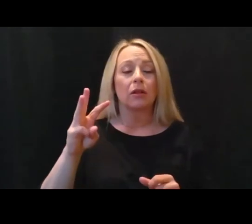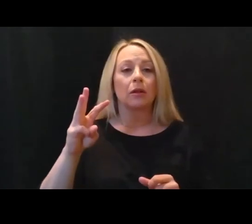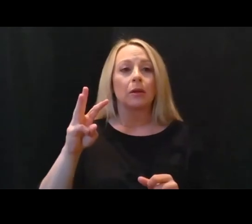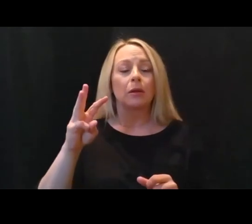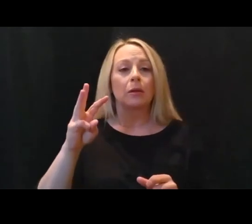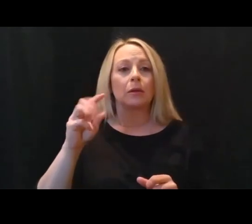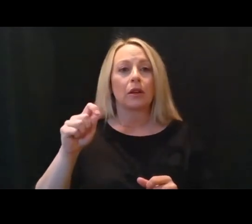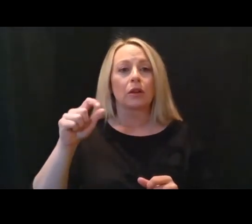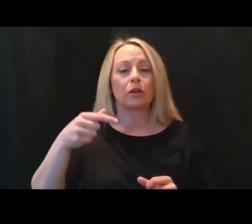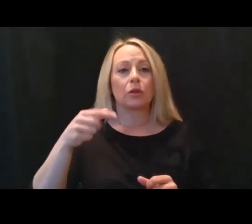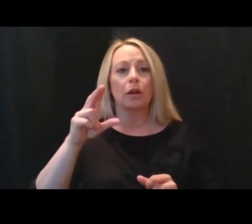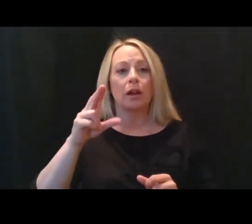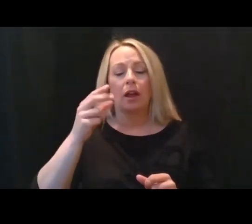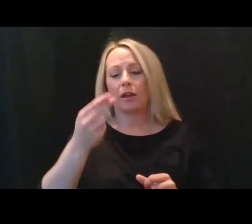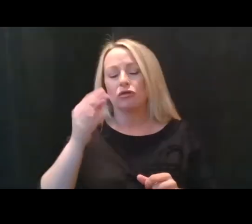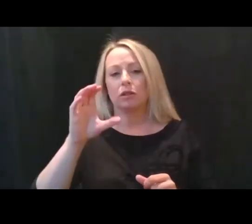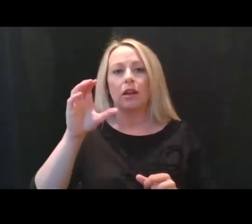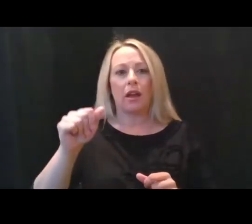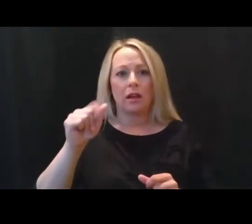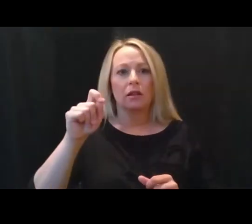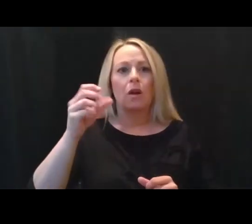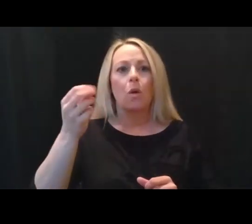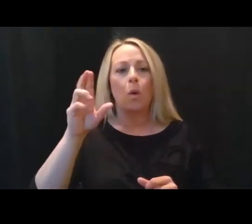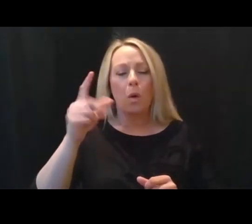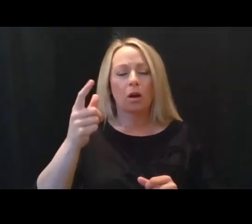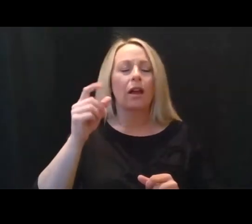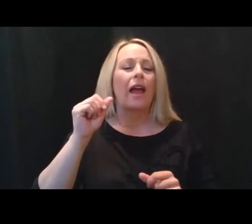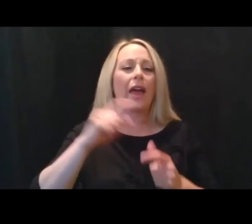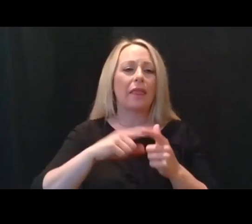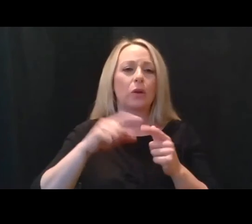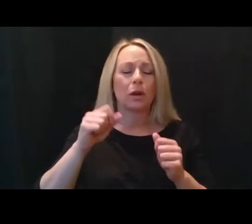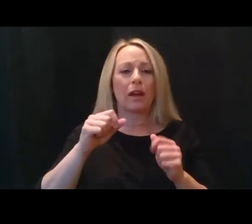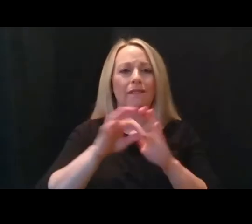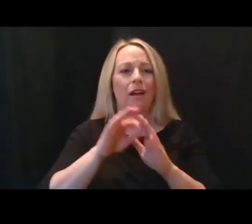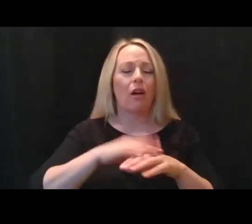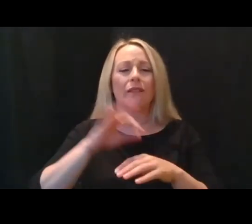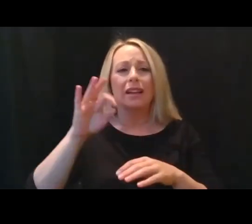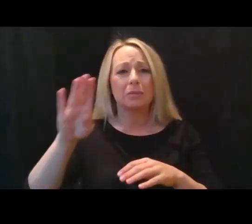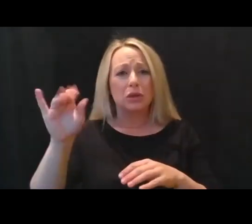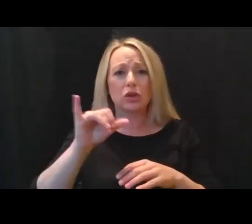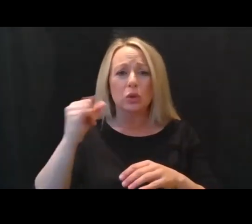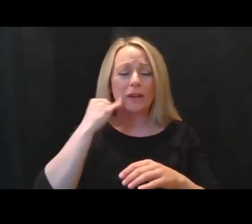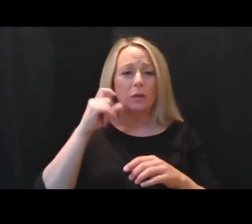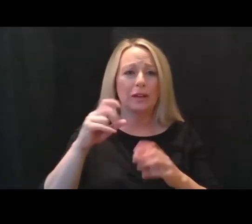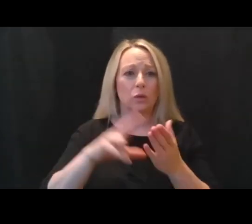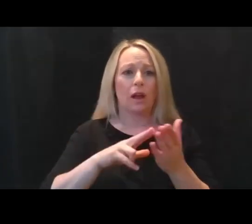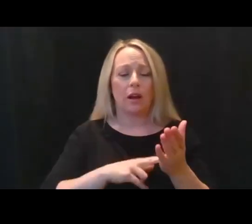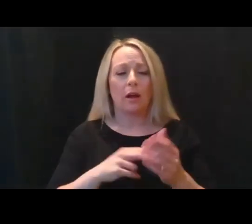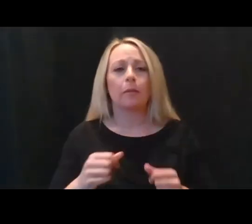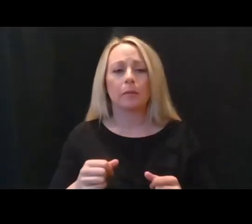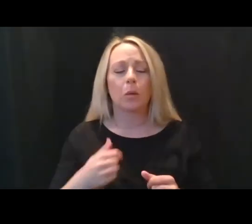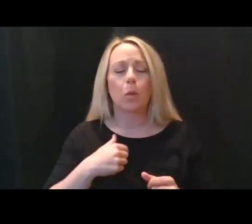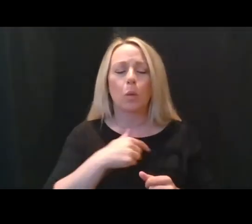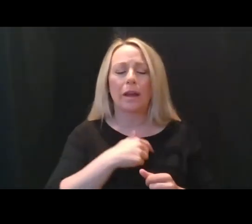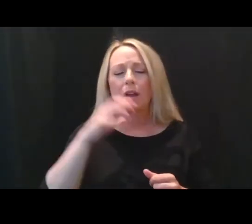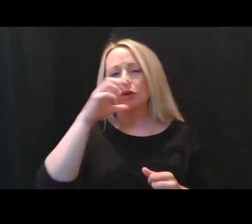www.chcqca.org, or they can go to our Facebook page, find us on there, and they can screen and be signed up. We anticipate it'll be a couple of days before